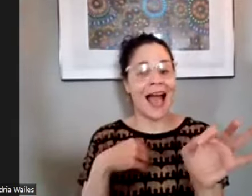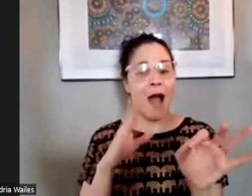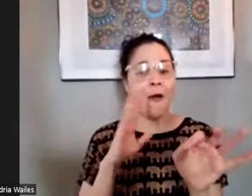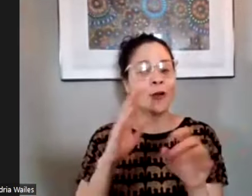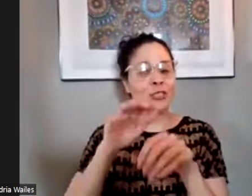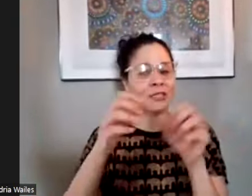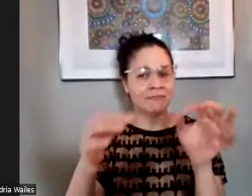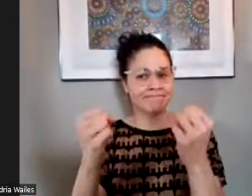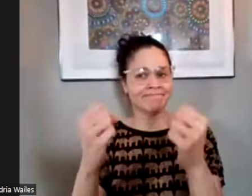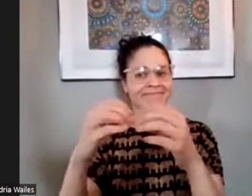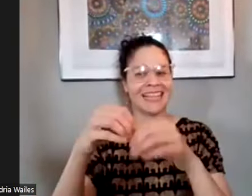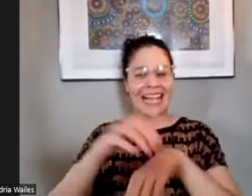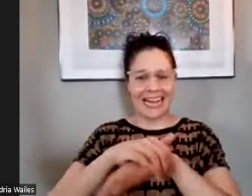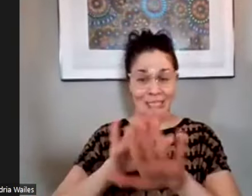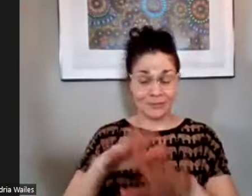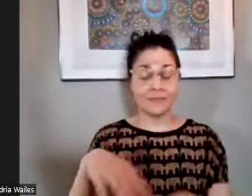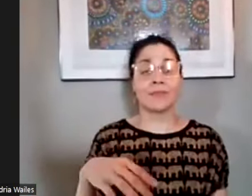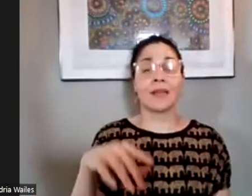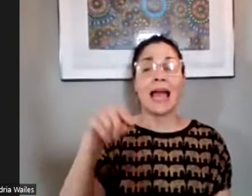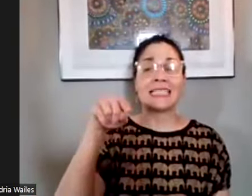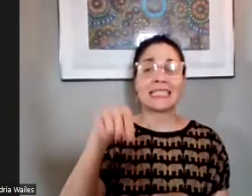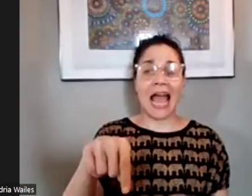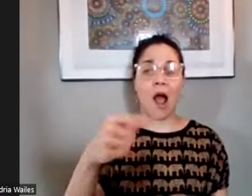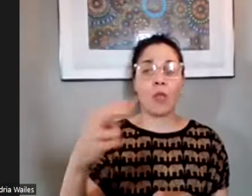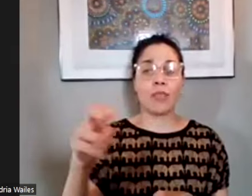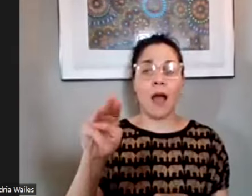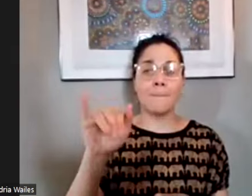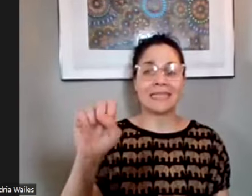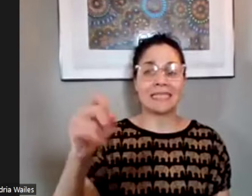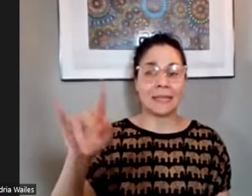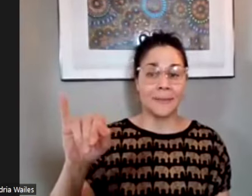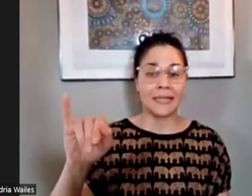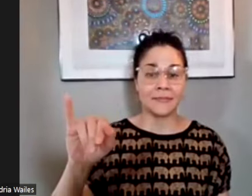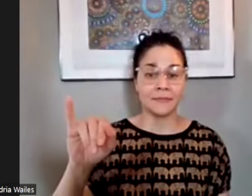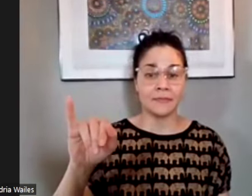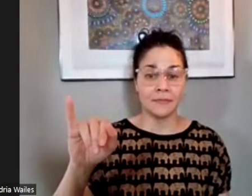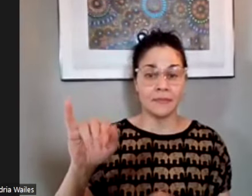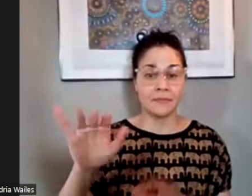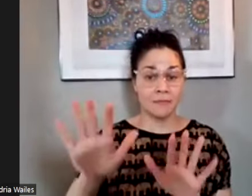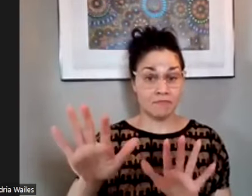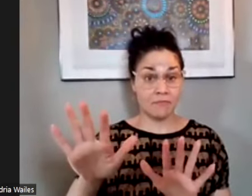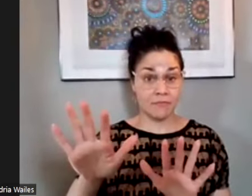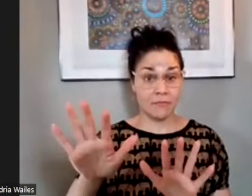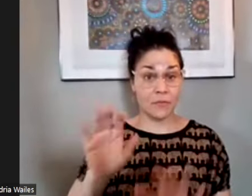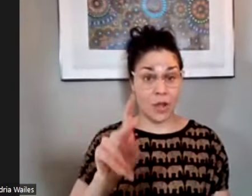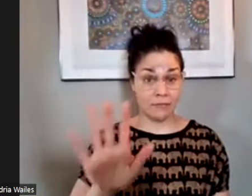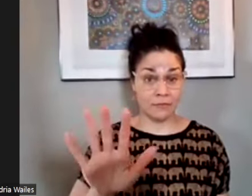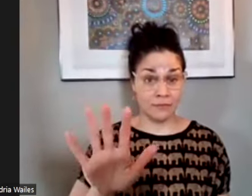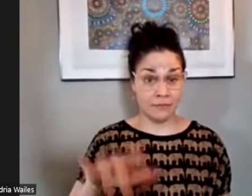English. I'm going to sign it in English. It says, "Down the Mississippi." That's the line in English